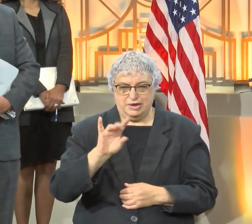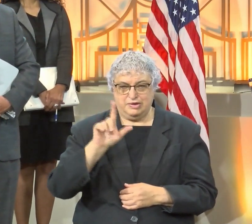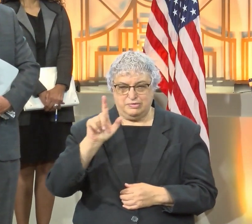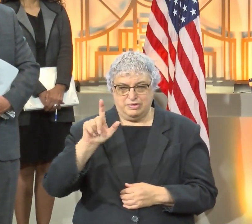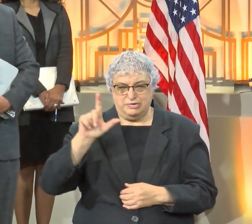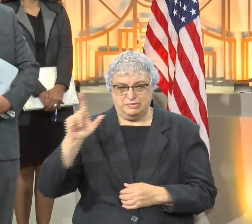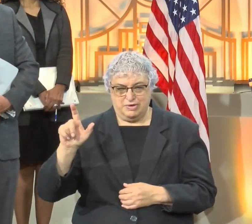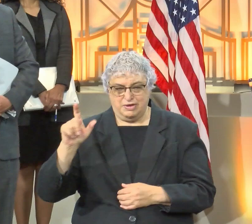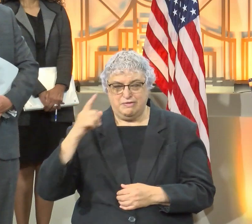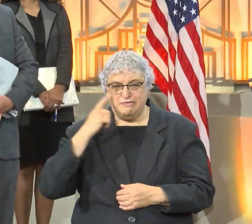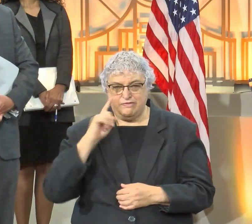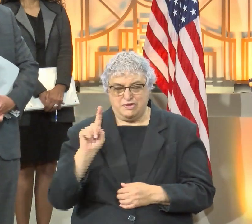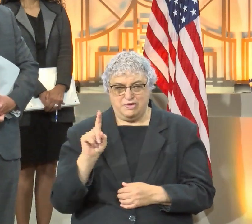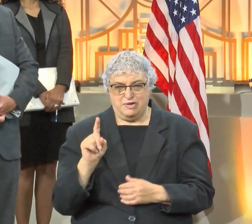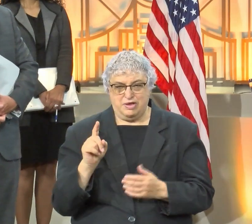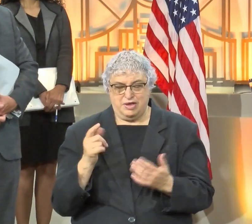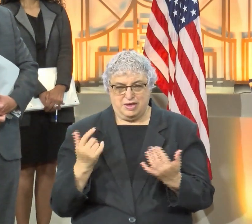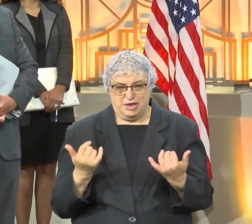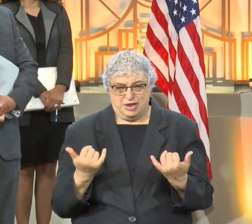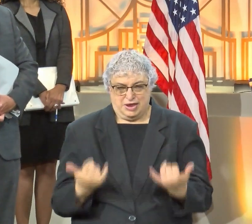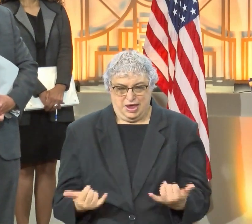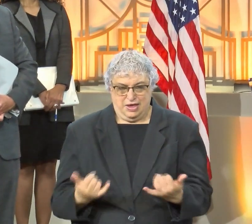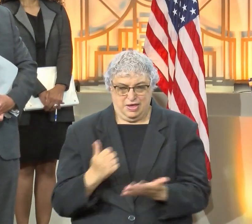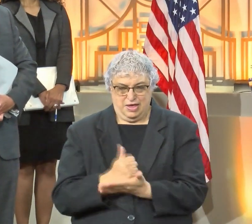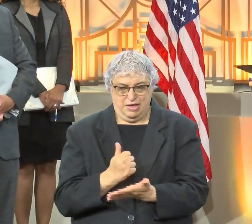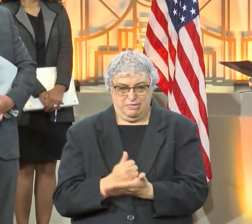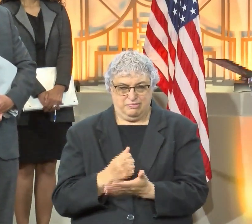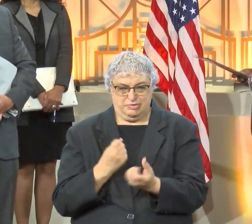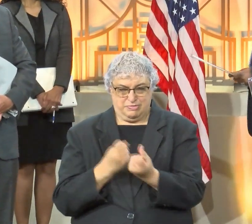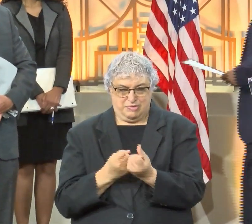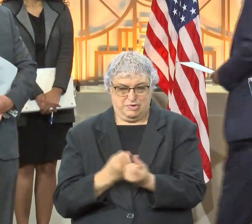713-528-2121 for immediate help and support.